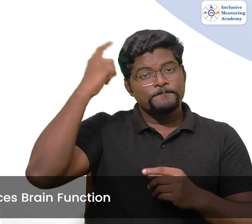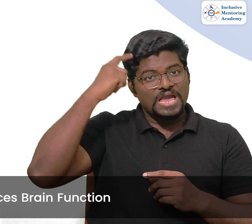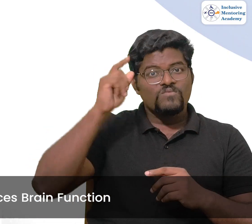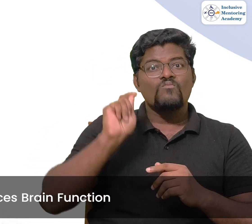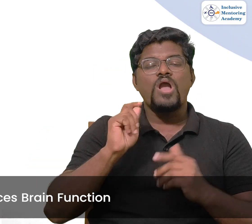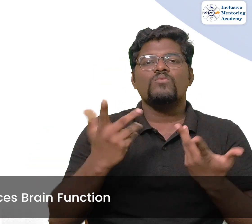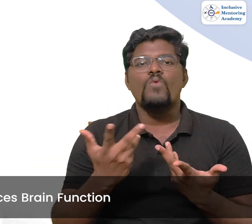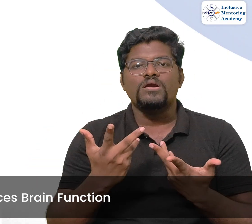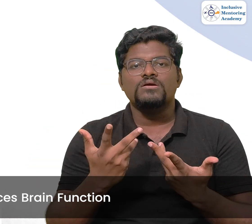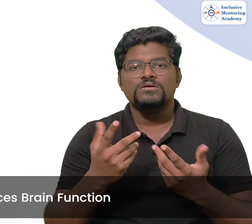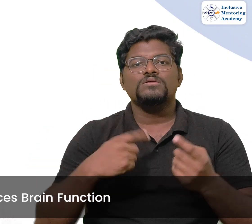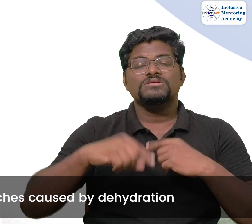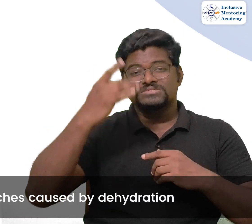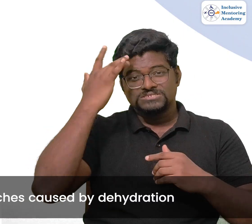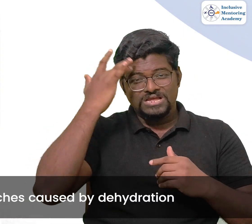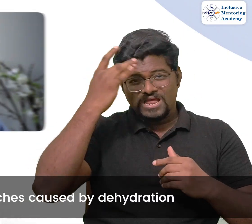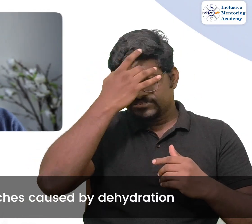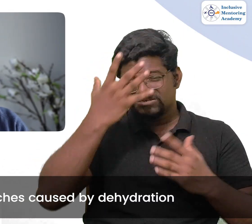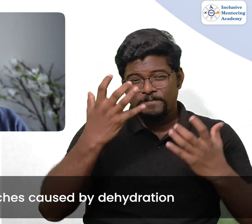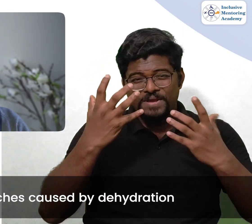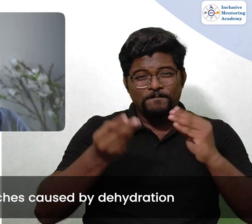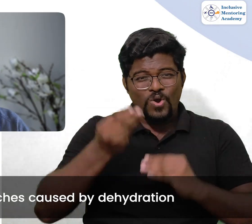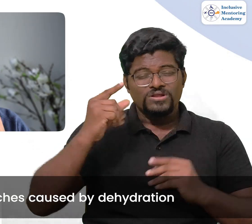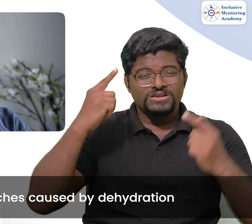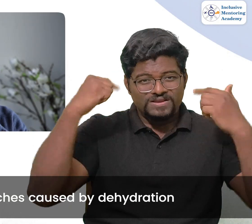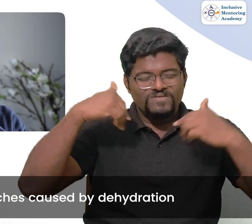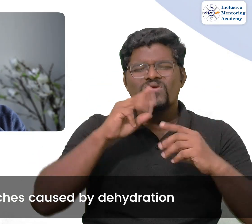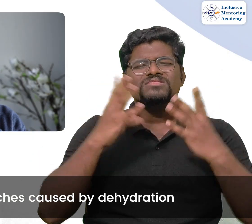Enhances brain function. Prevents headaches caused by dehydration.